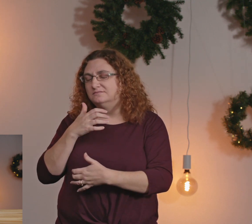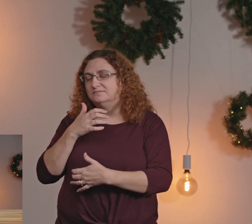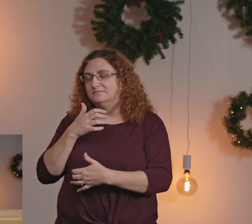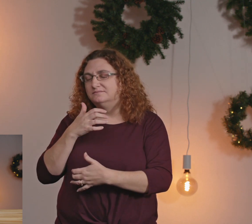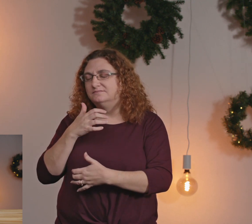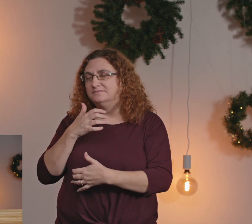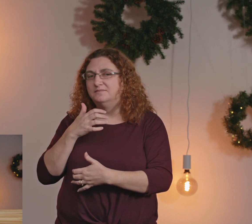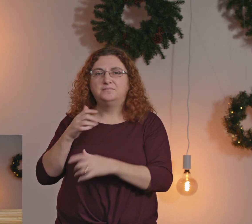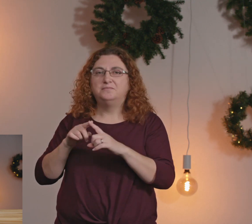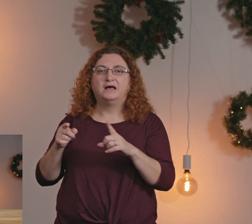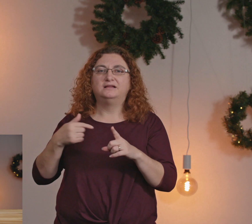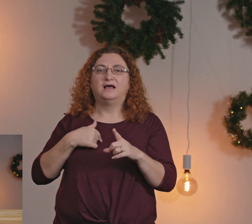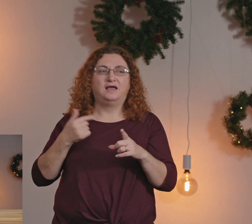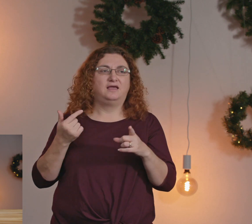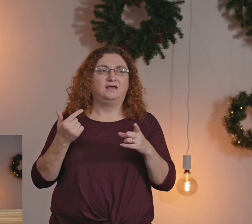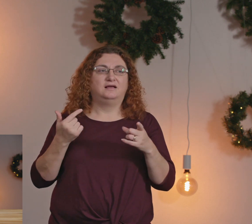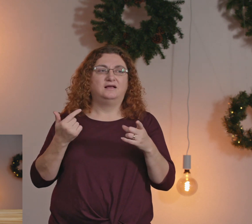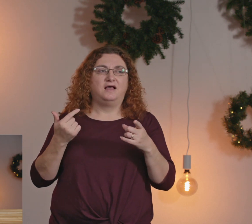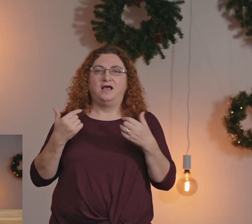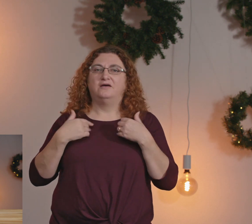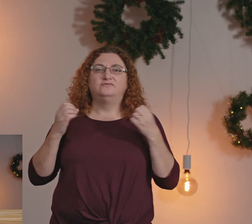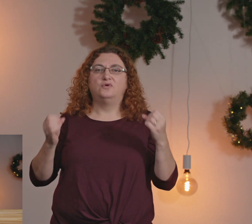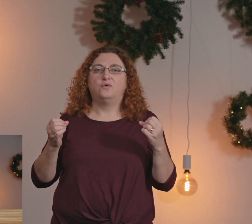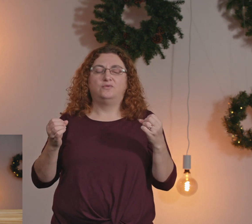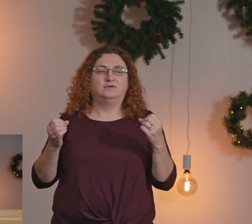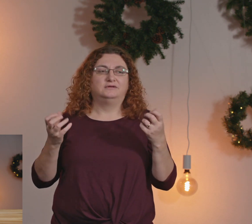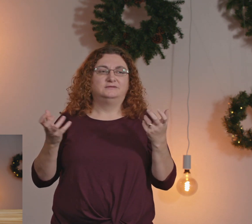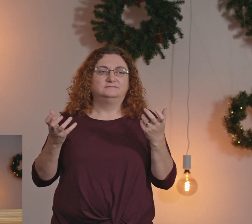I was a helpless, lovesick father.